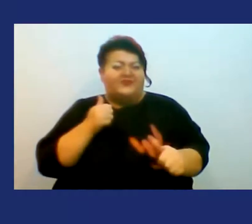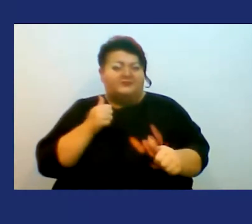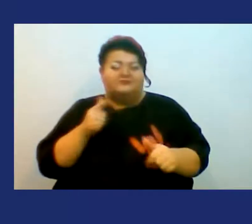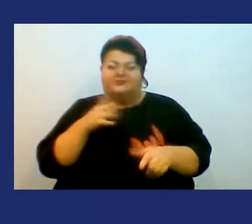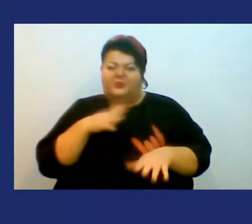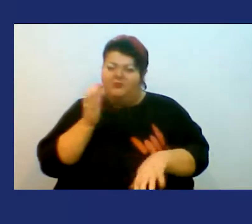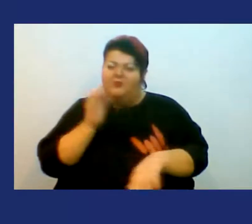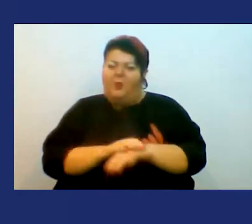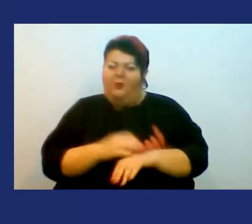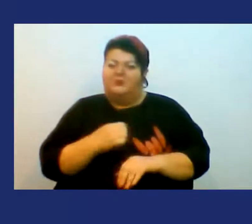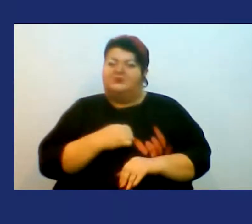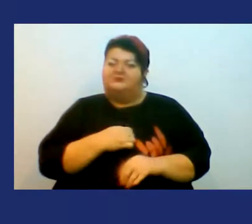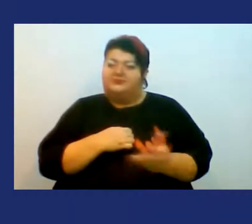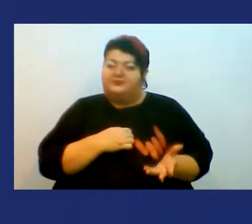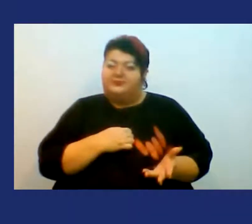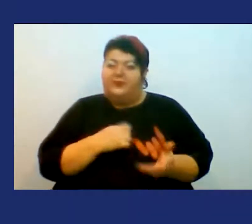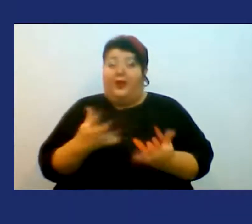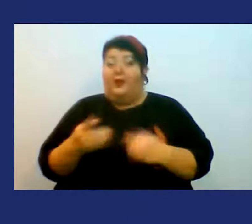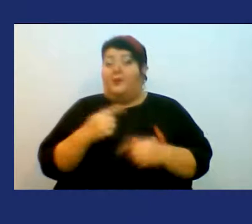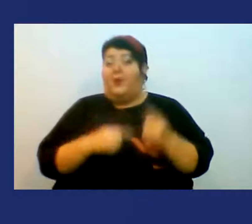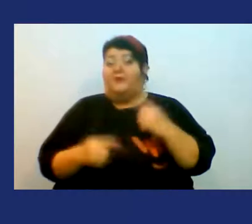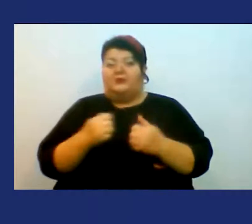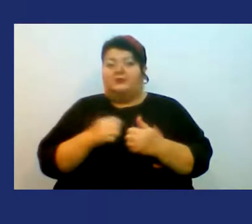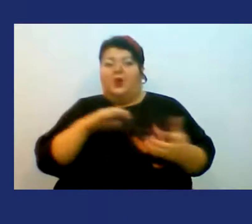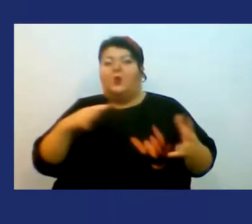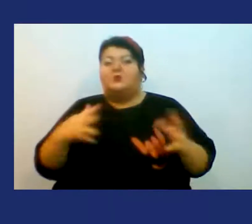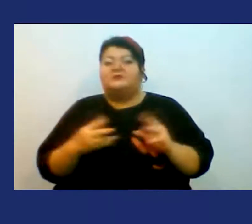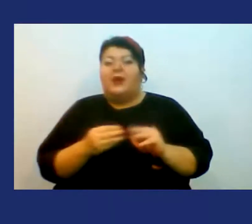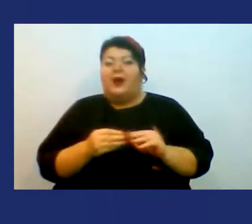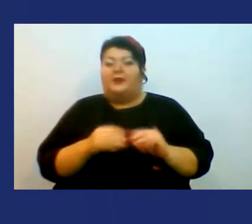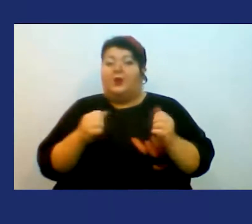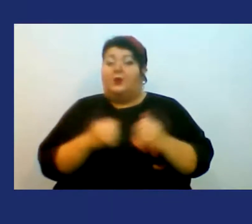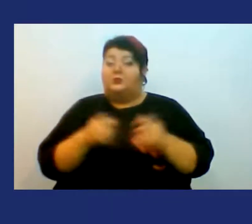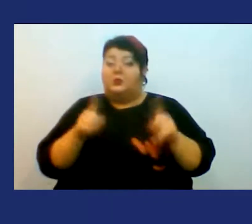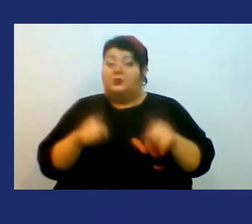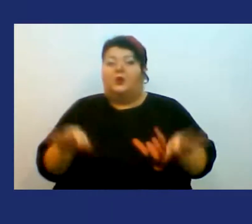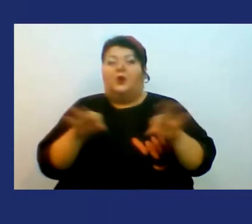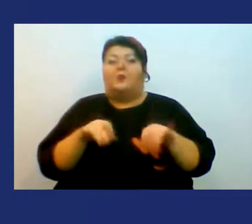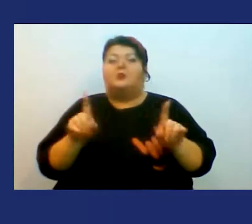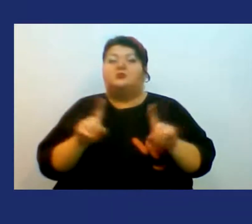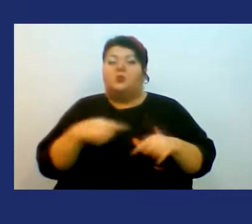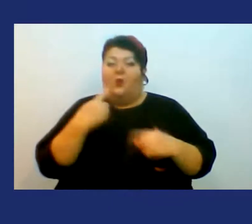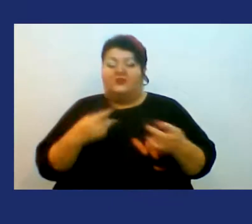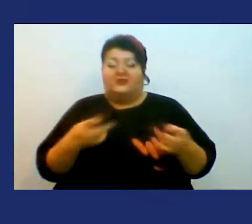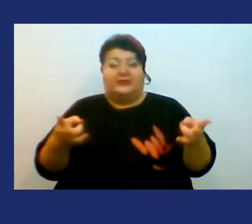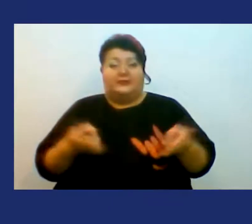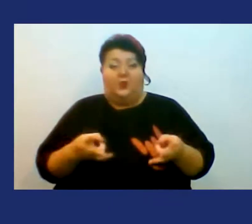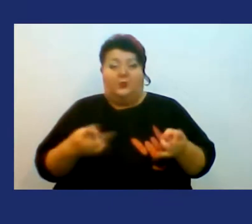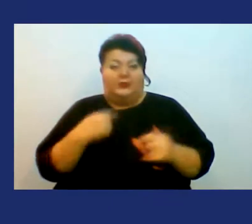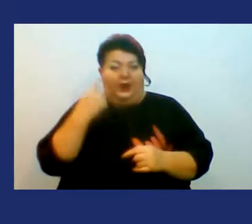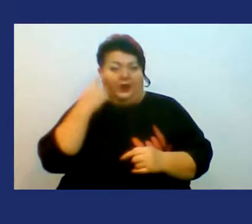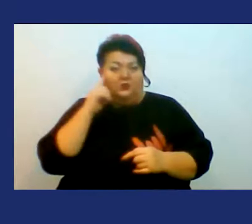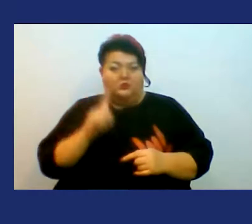there was some technological gap at that time. But let's get back to the general issue, something that we need to discuss here. And